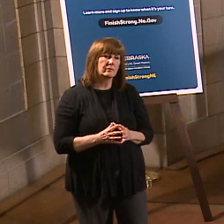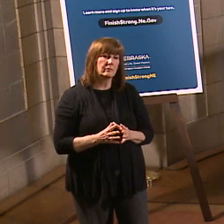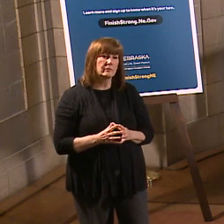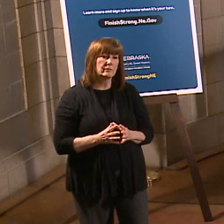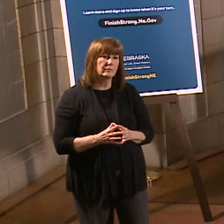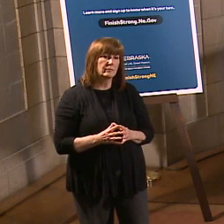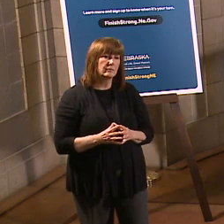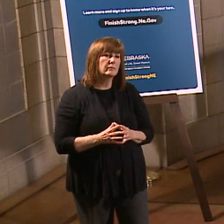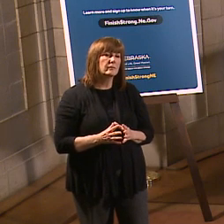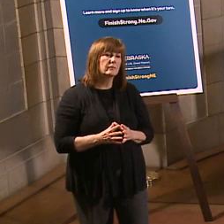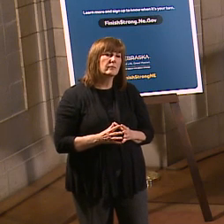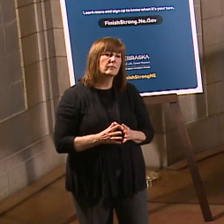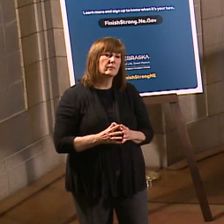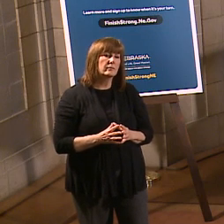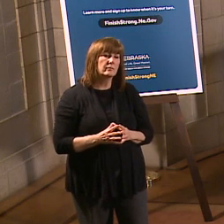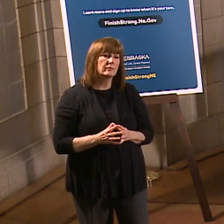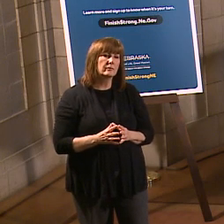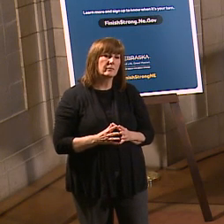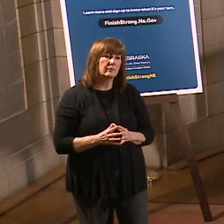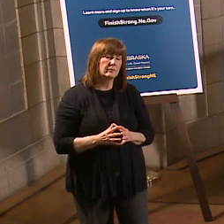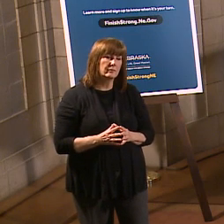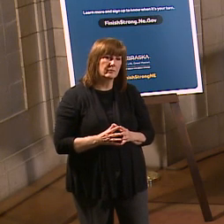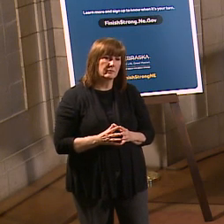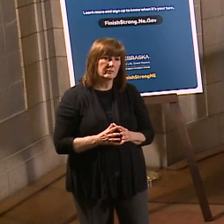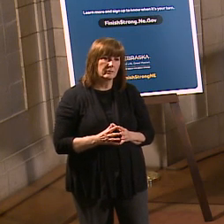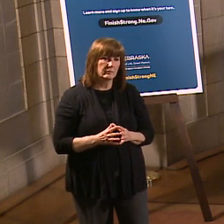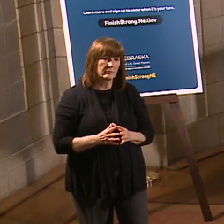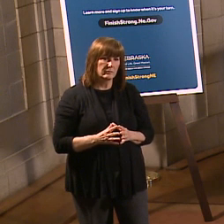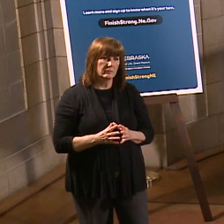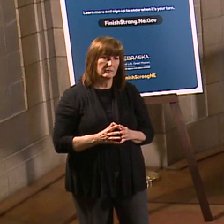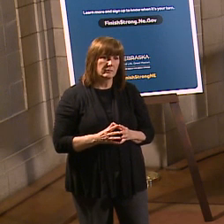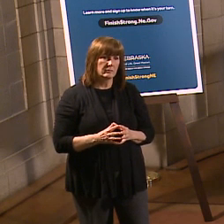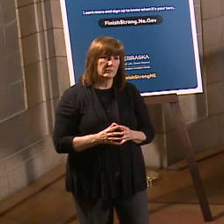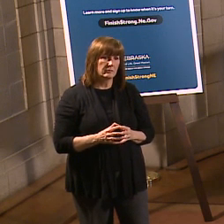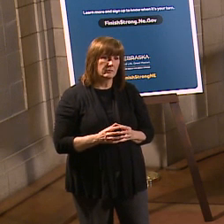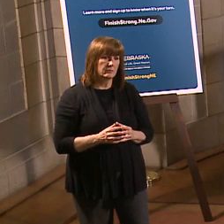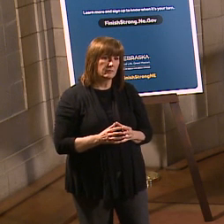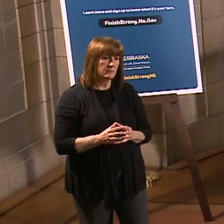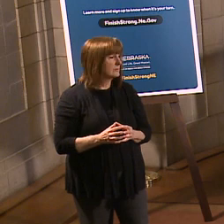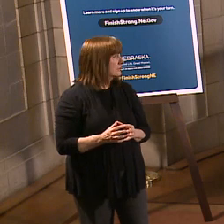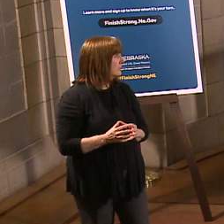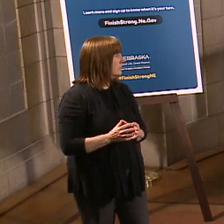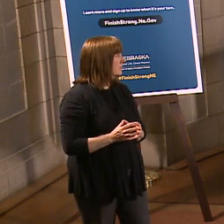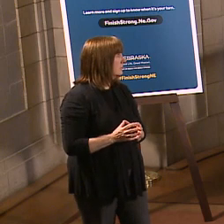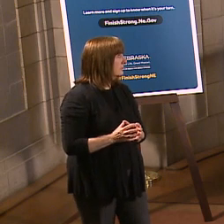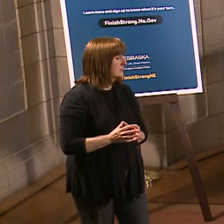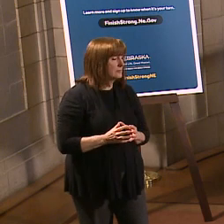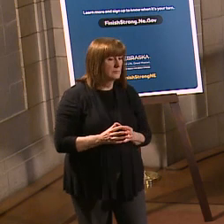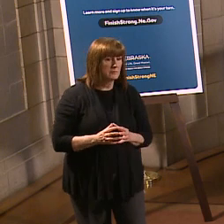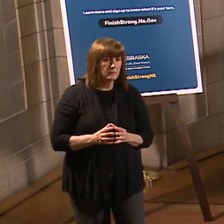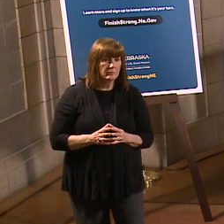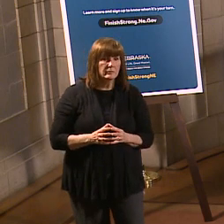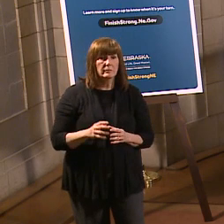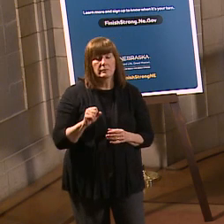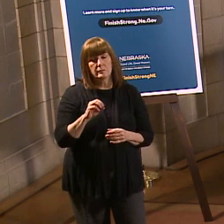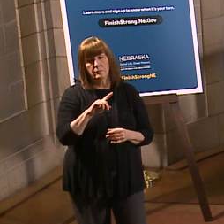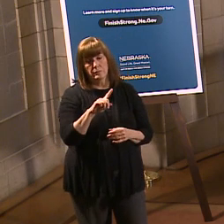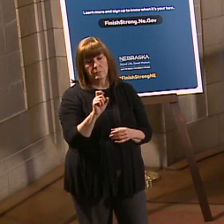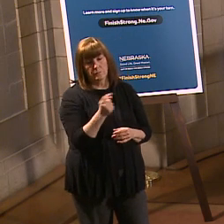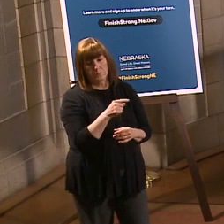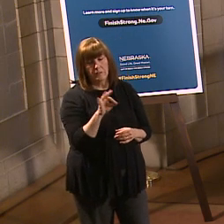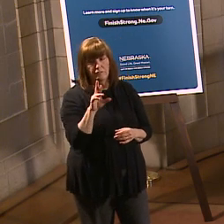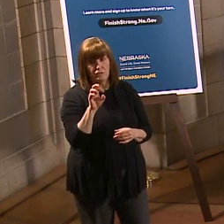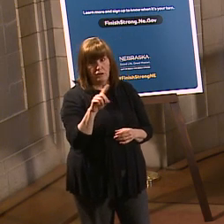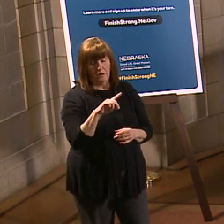people, the places that haven't gotten down to it, will this make a practical difference? So the question